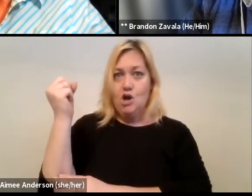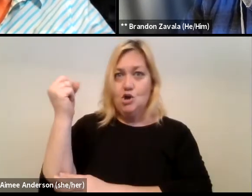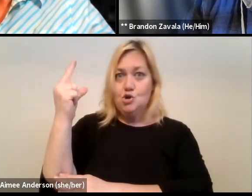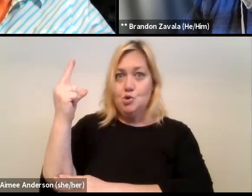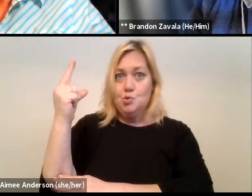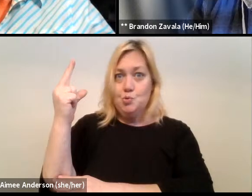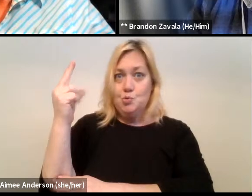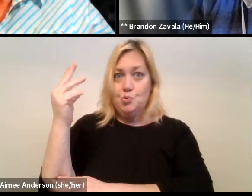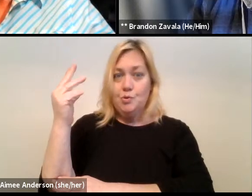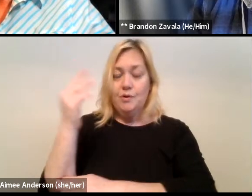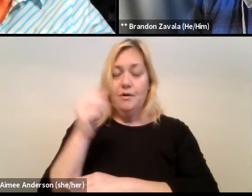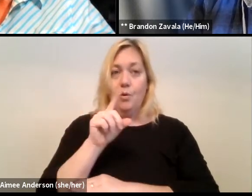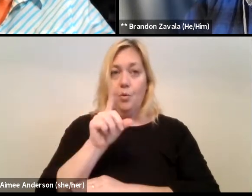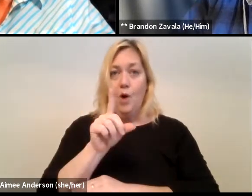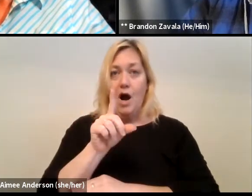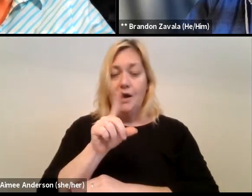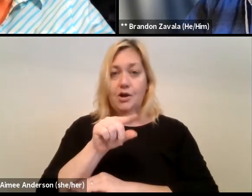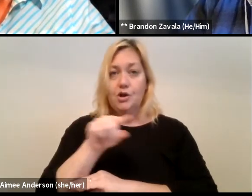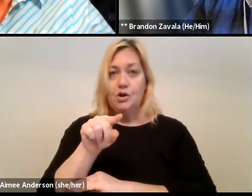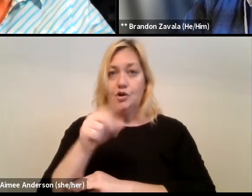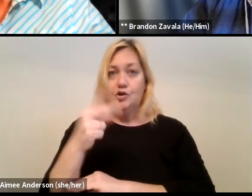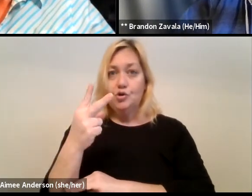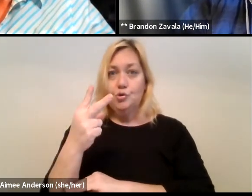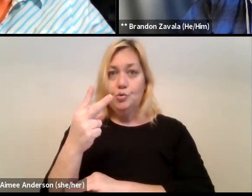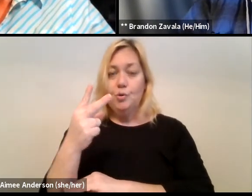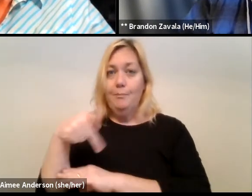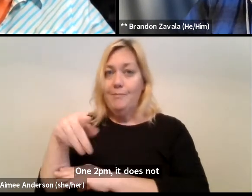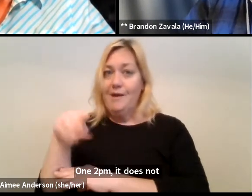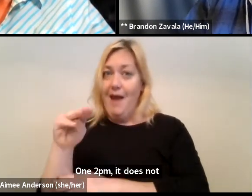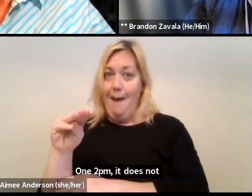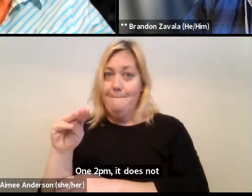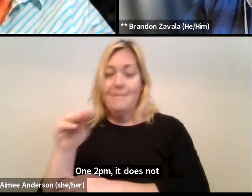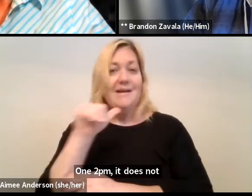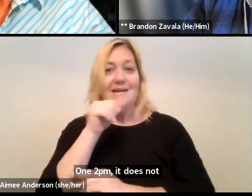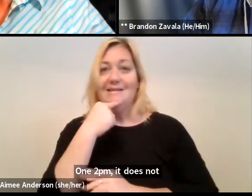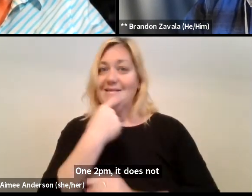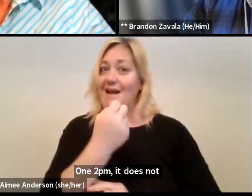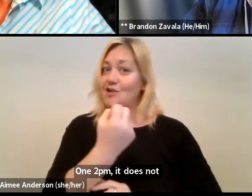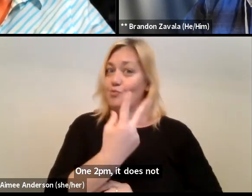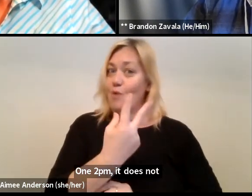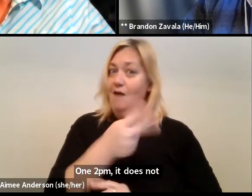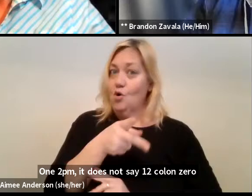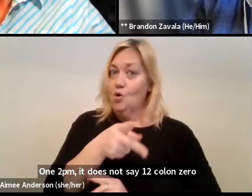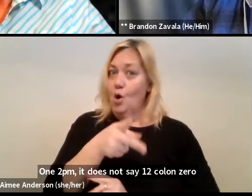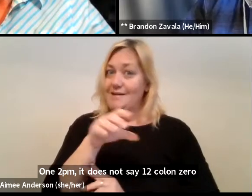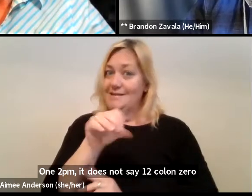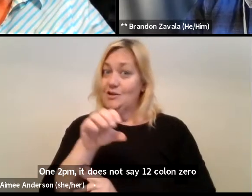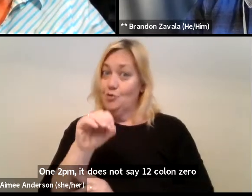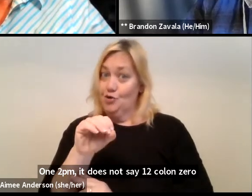parens 1-2 p.m. It does not say